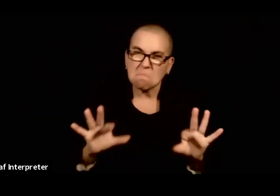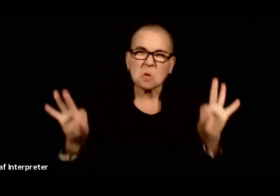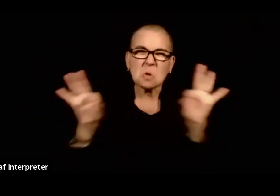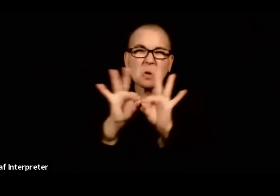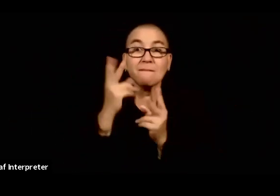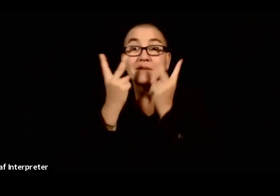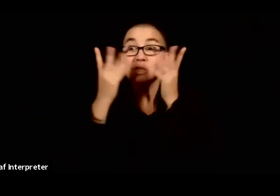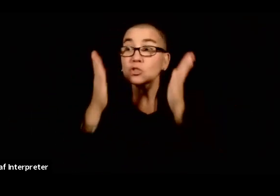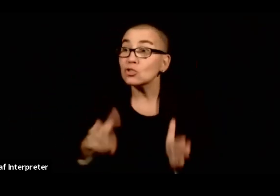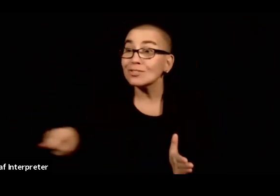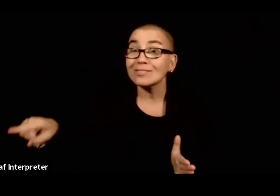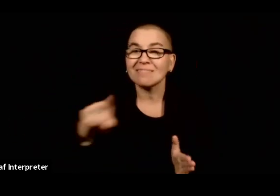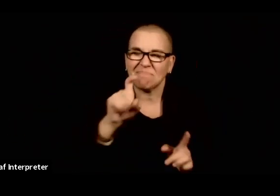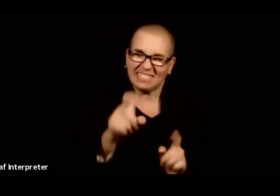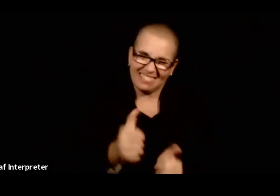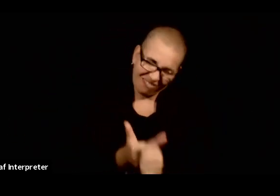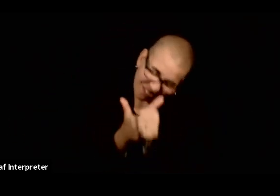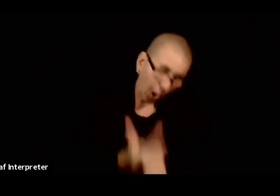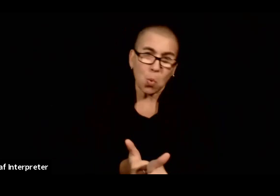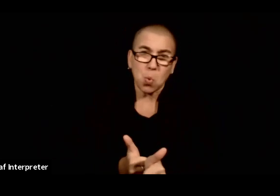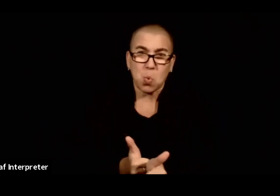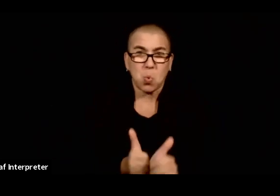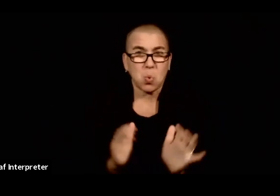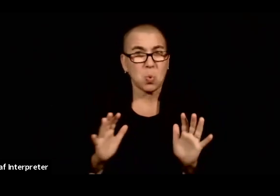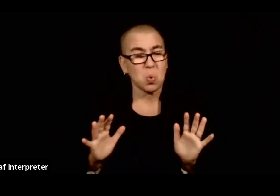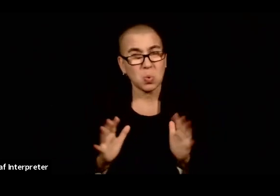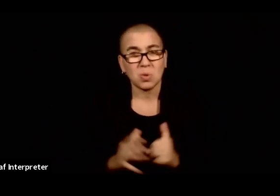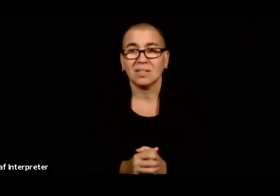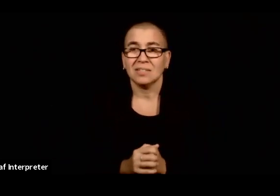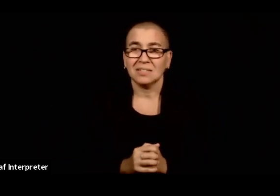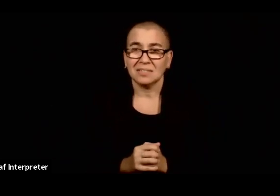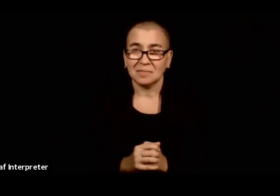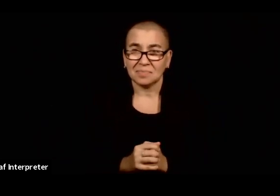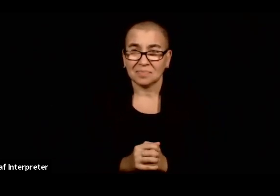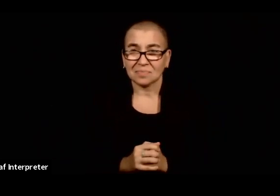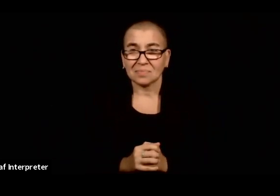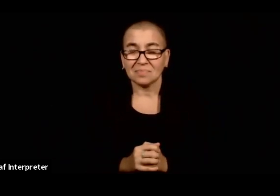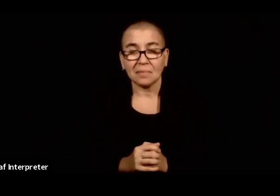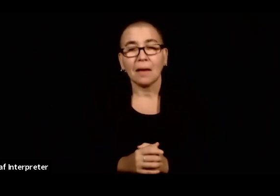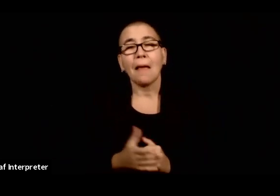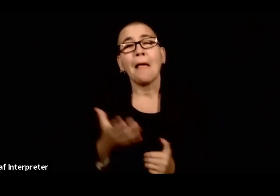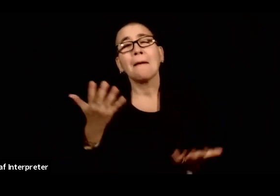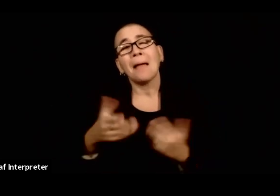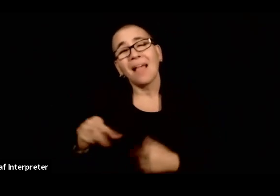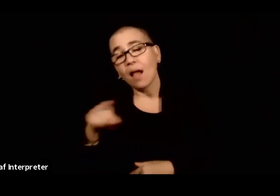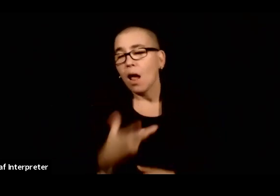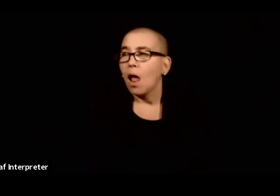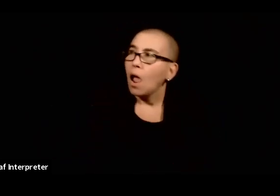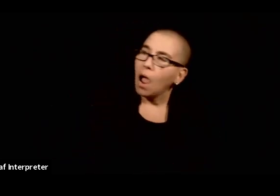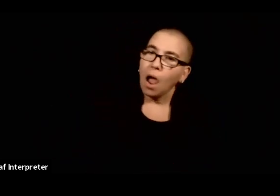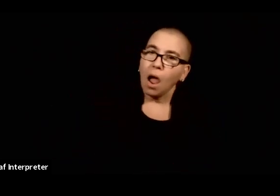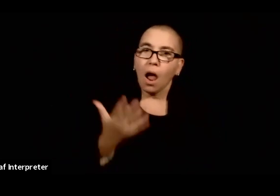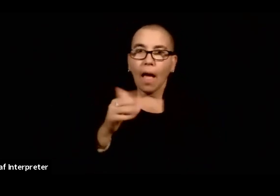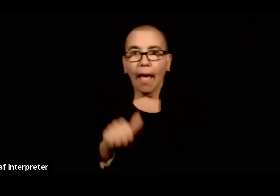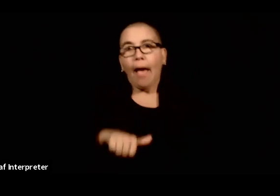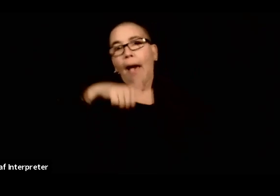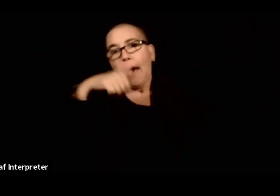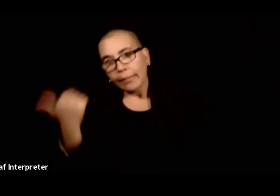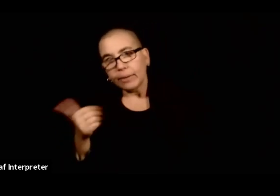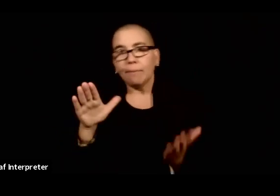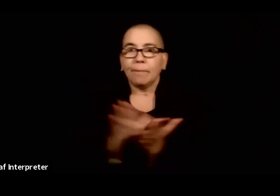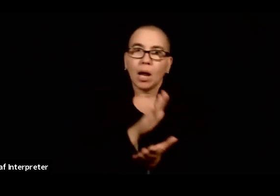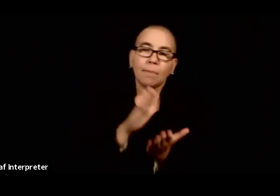It may seem counterintuitive to roll out guidance about visitation at the time when much concern is